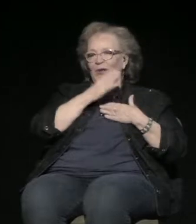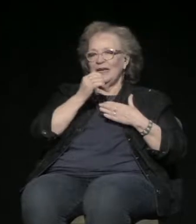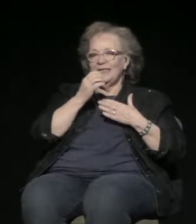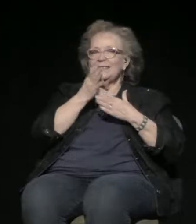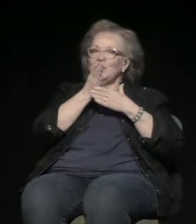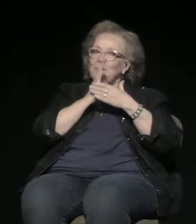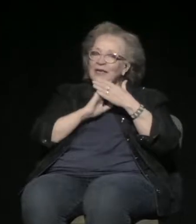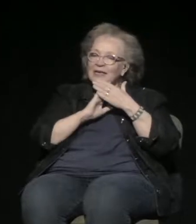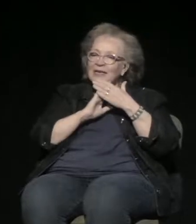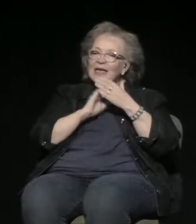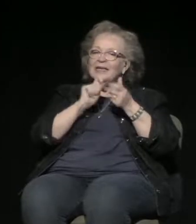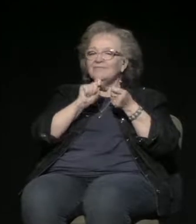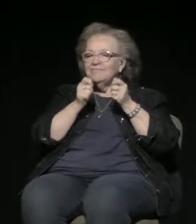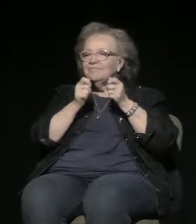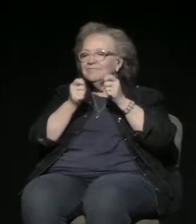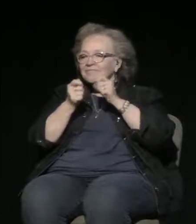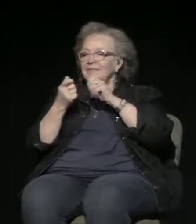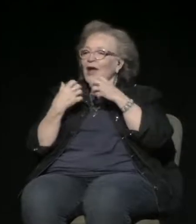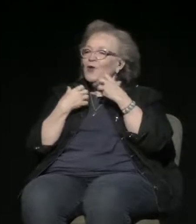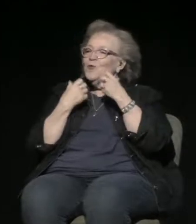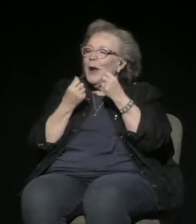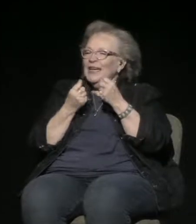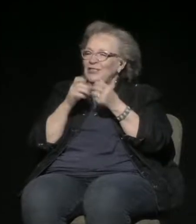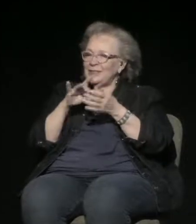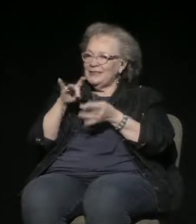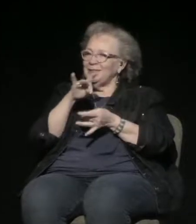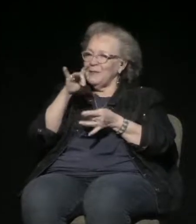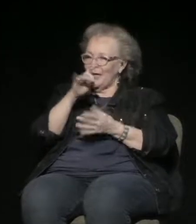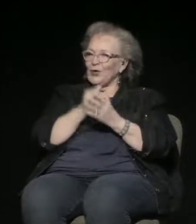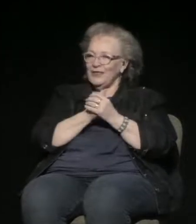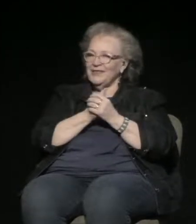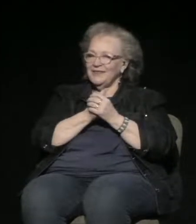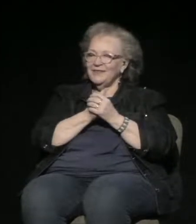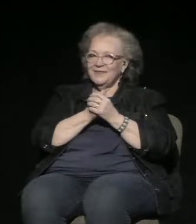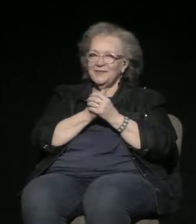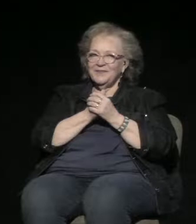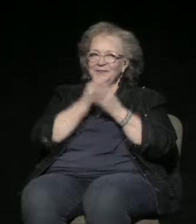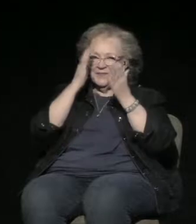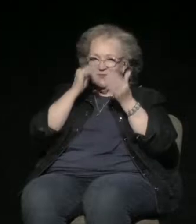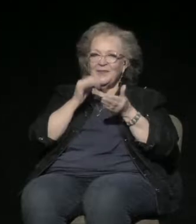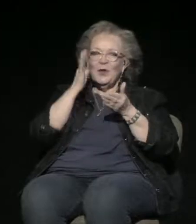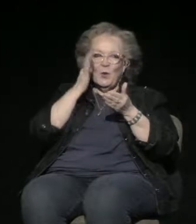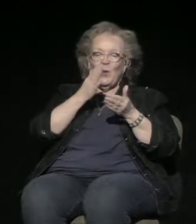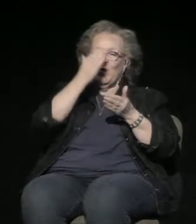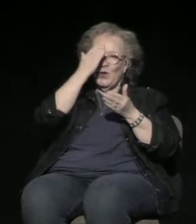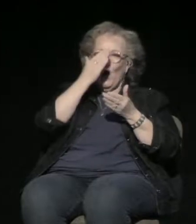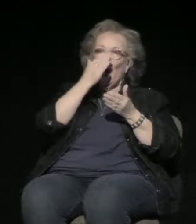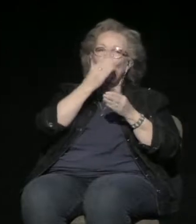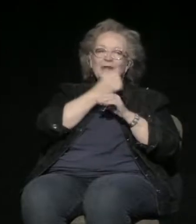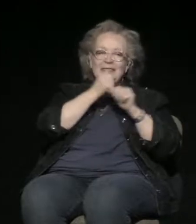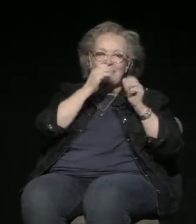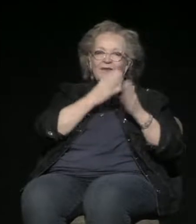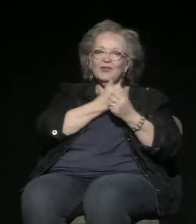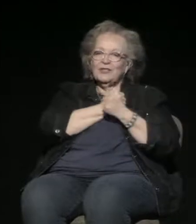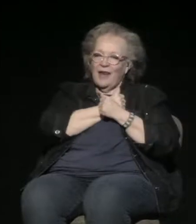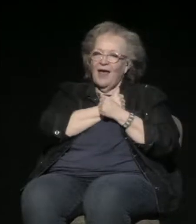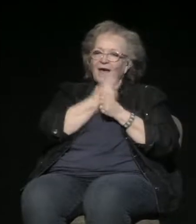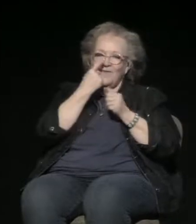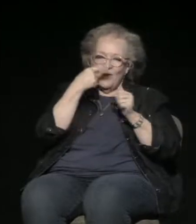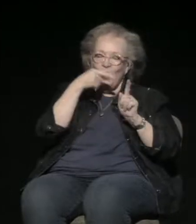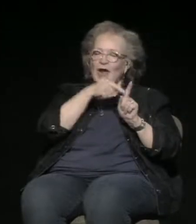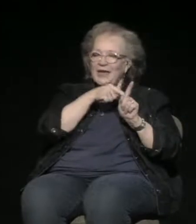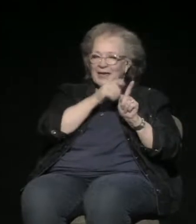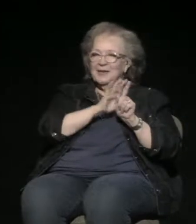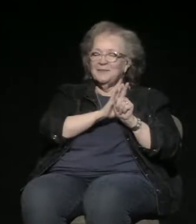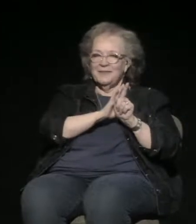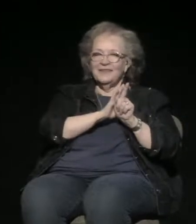adaptability, and a courageous spirit So we hope that you will come to know The love your Savior has for you We're gonna pray